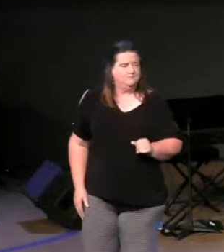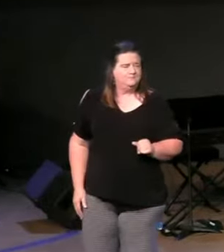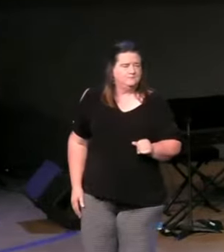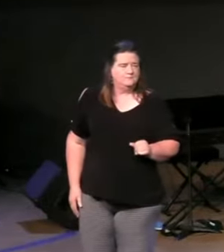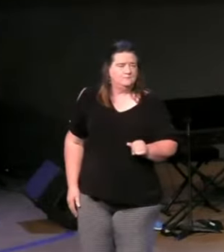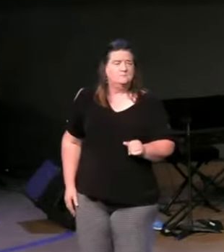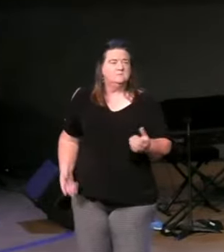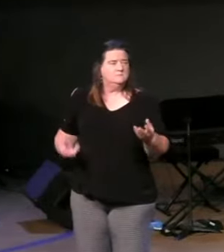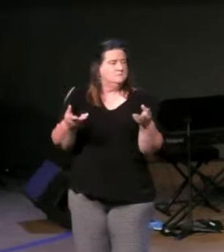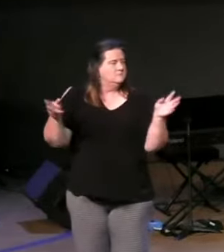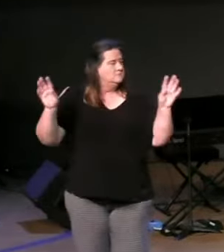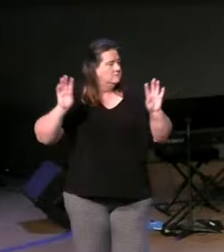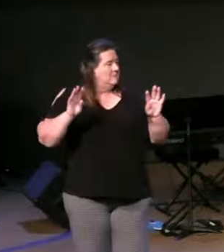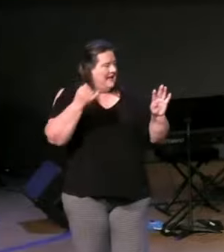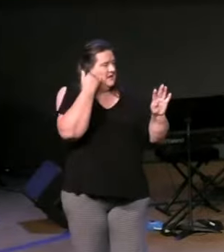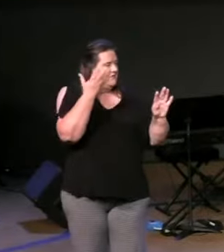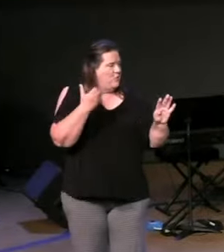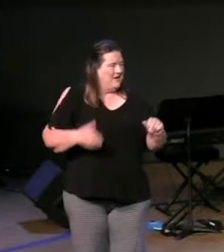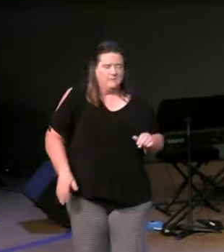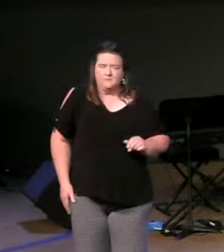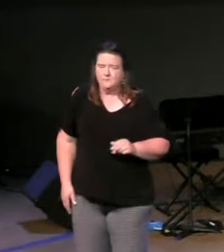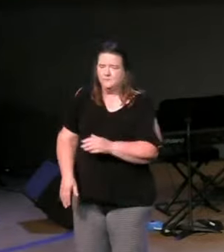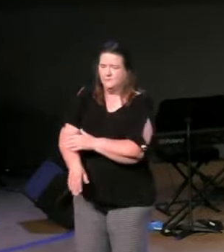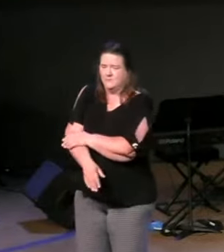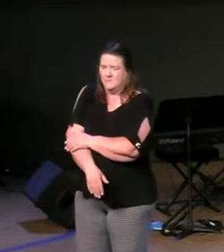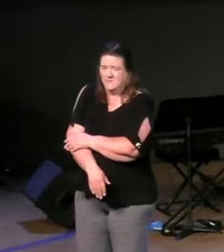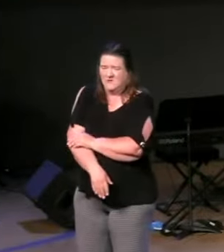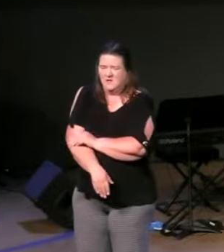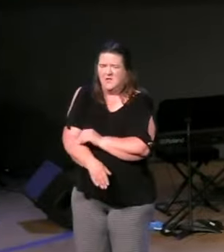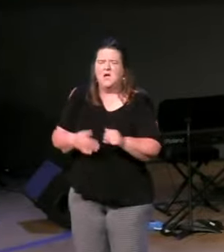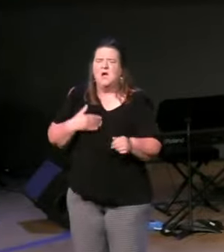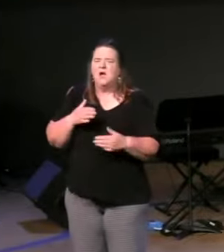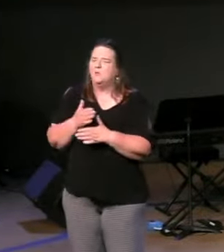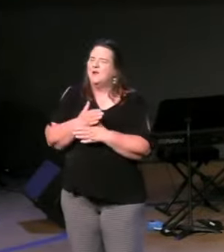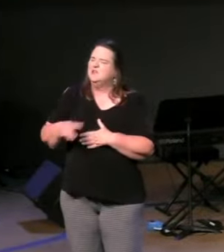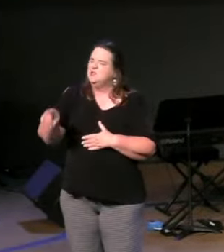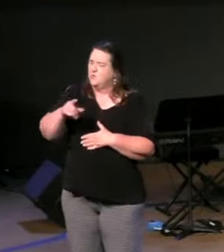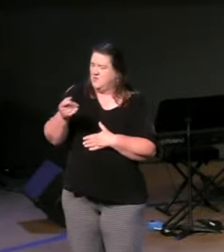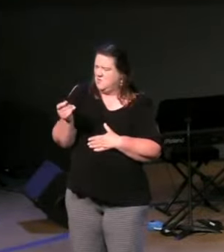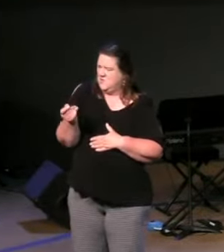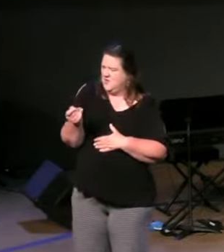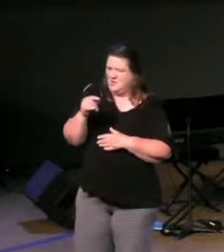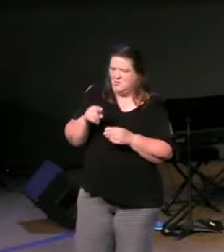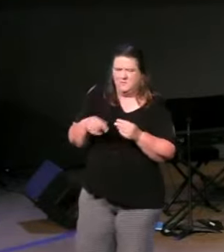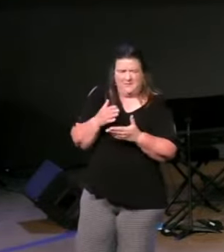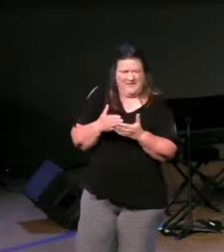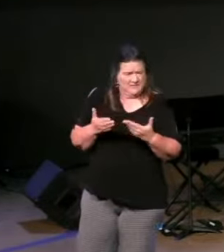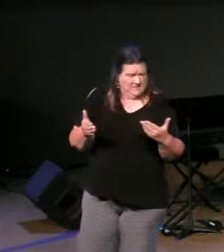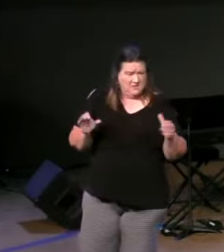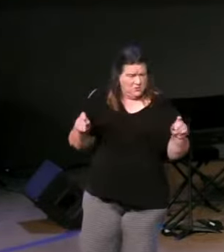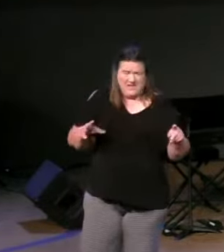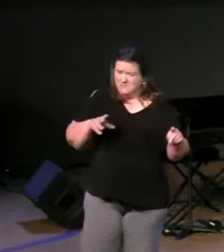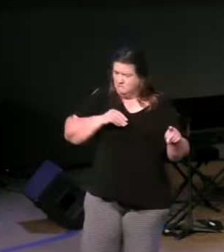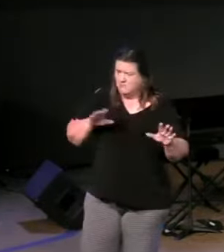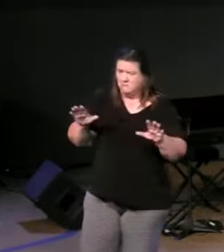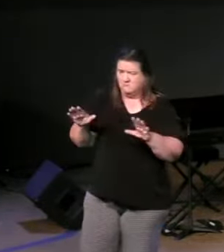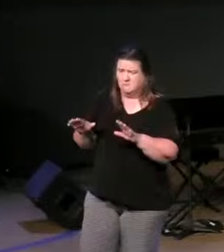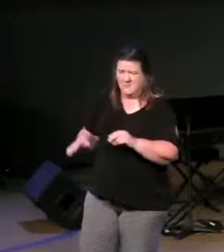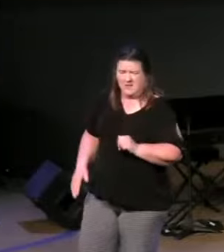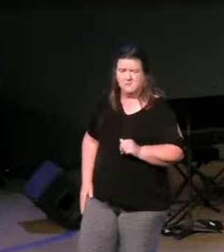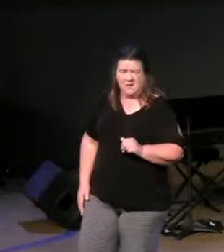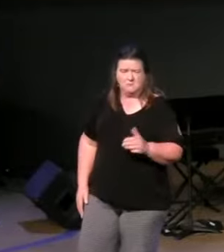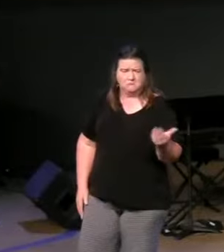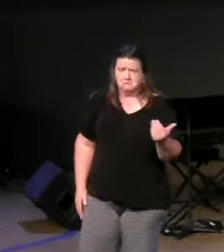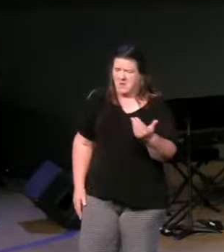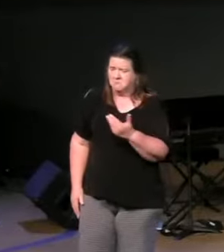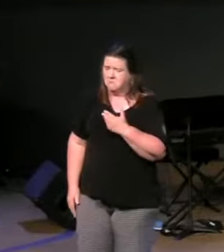And the band can come up right now if you guys want to. But is it all right if I can share with you guys a little bit about some things right now?